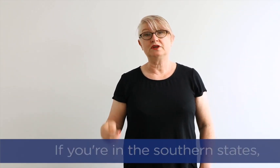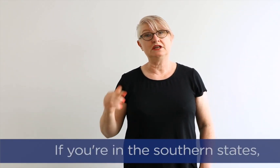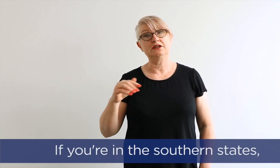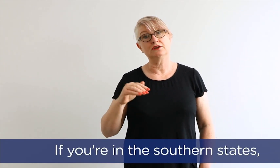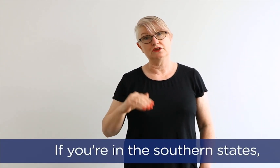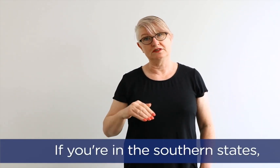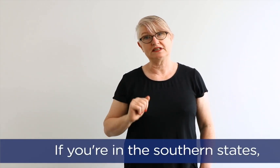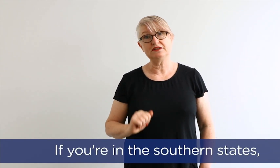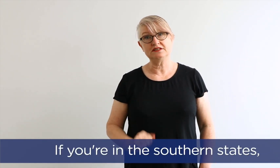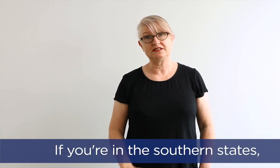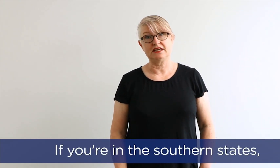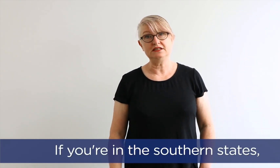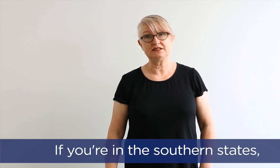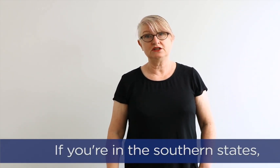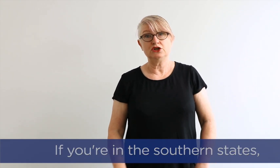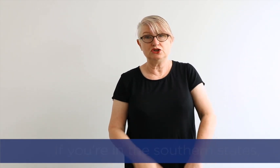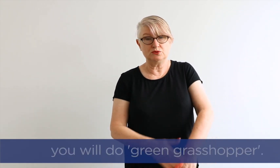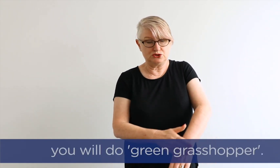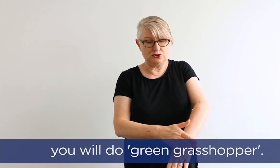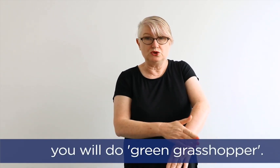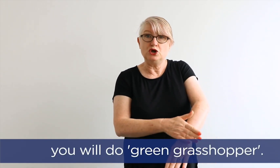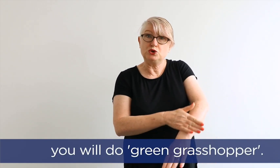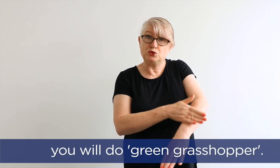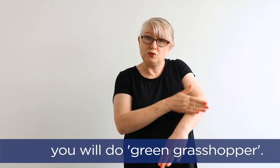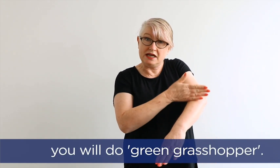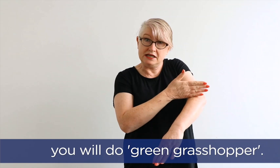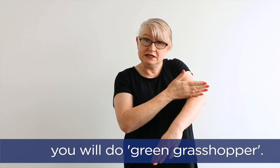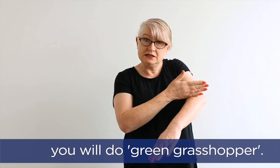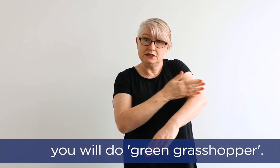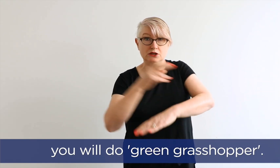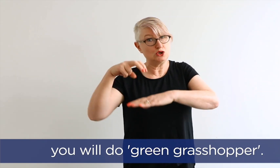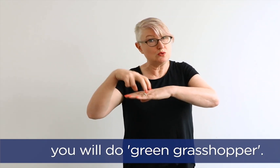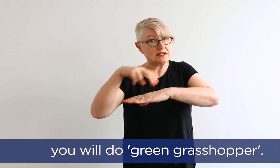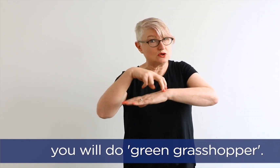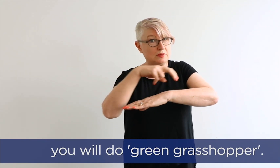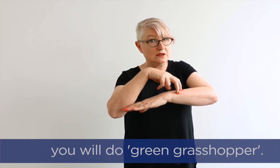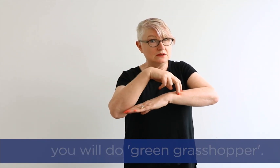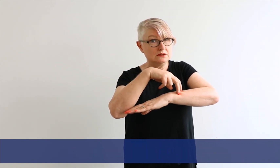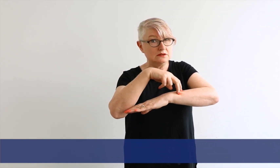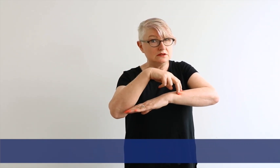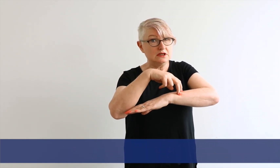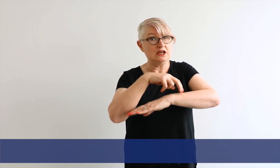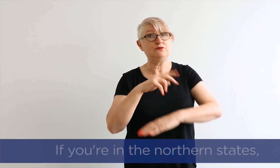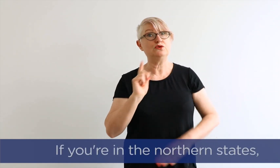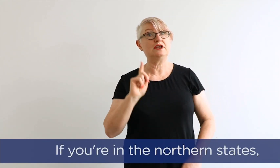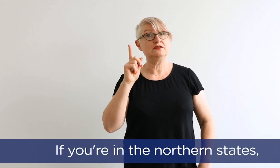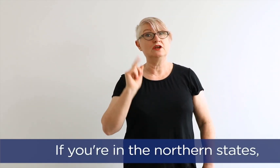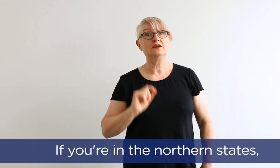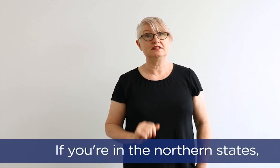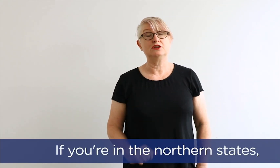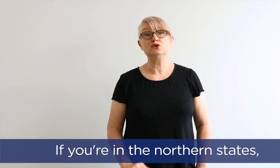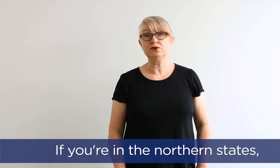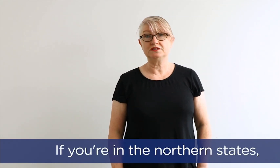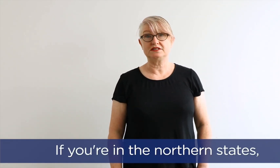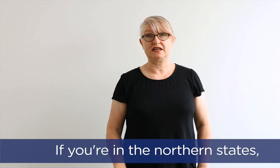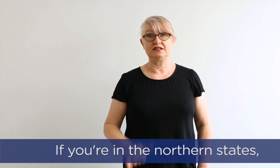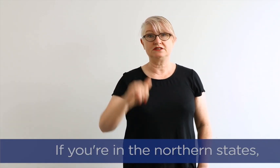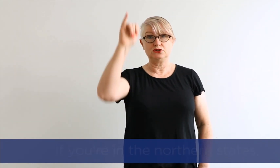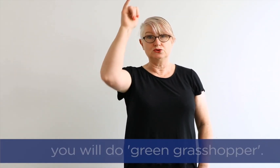in the southern states, you will do green grasshopper. If you're in the northern states, you'll